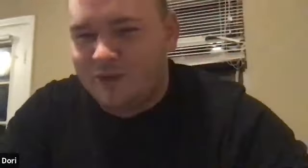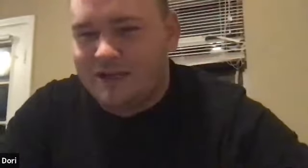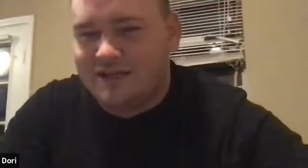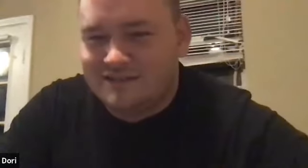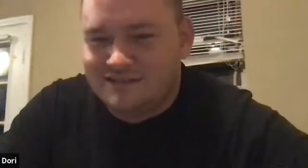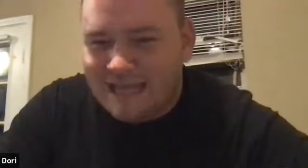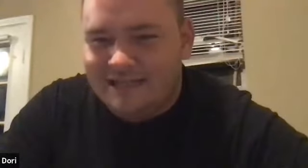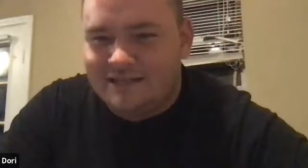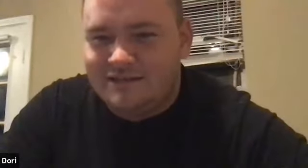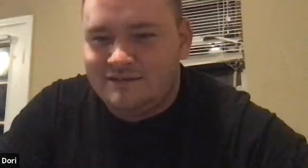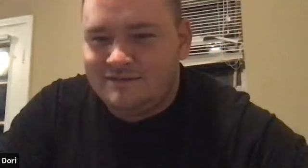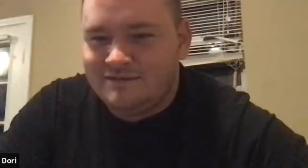this rebuking wrong. Satan?